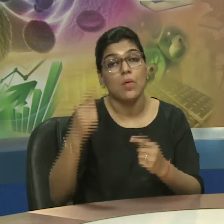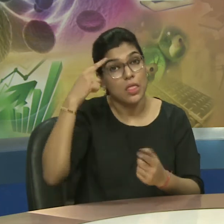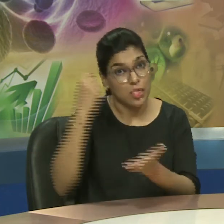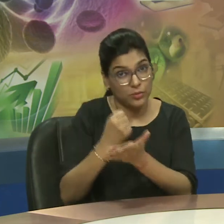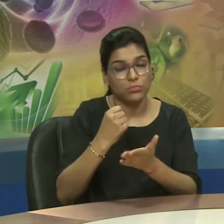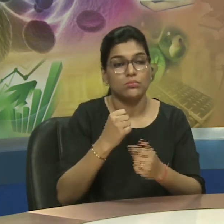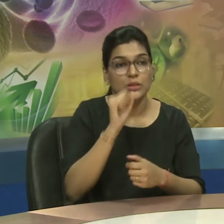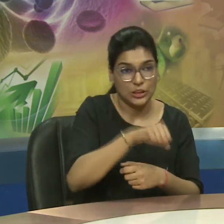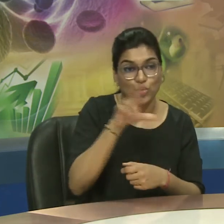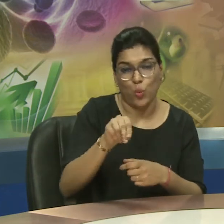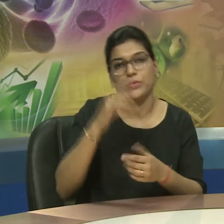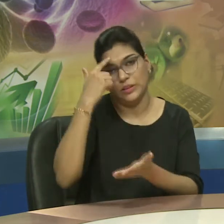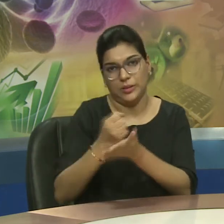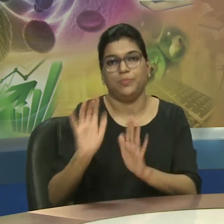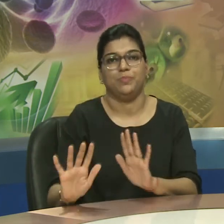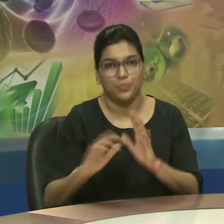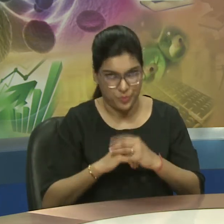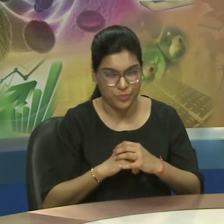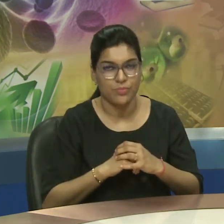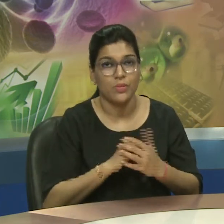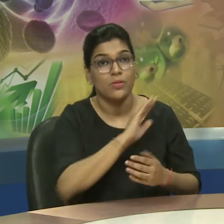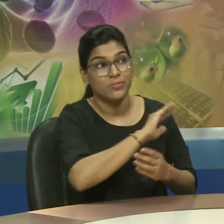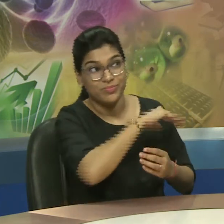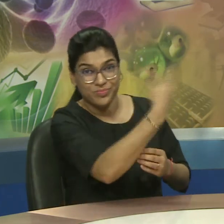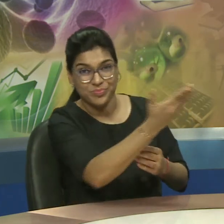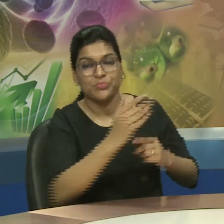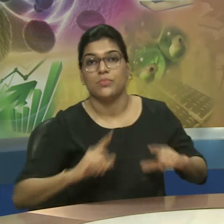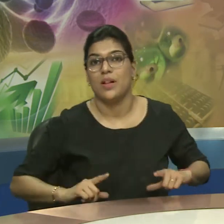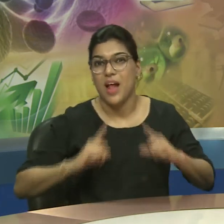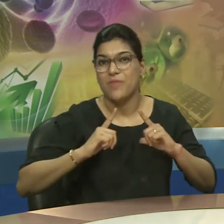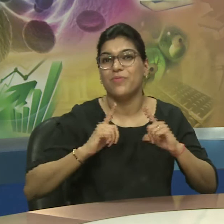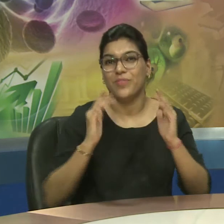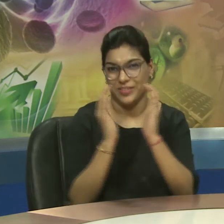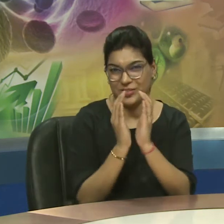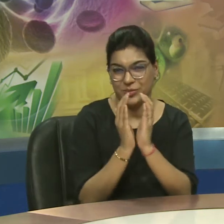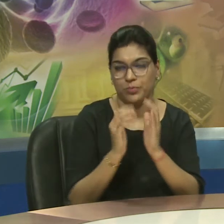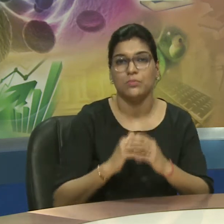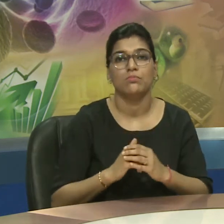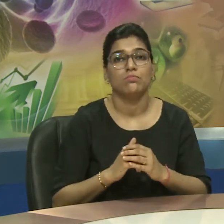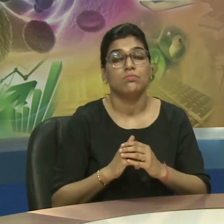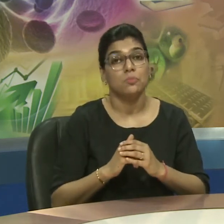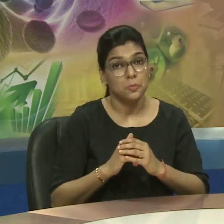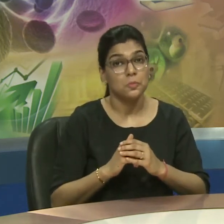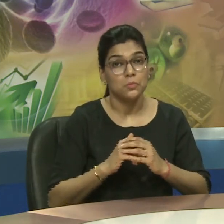without permission of insurance company. And at